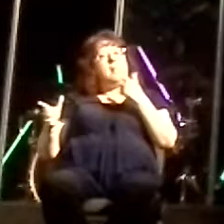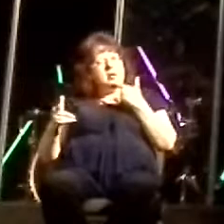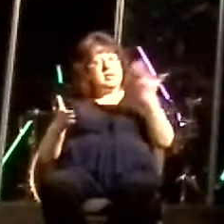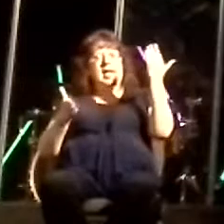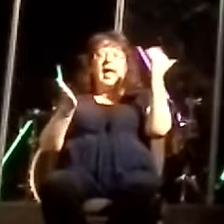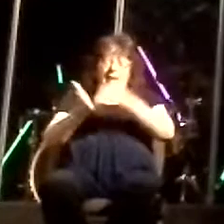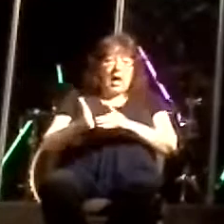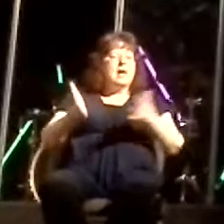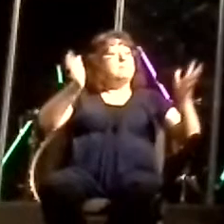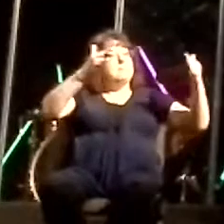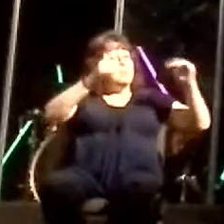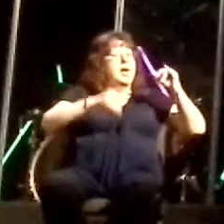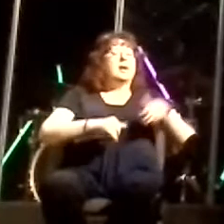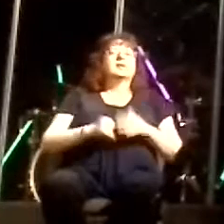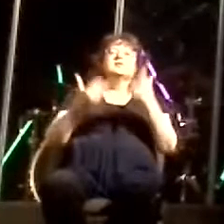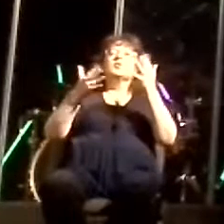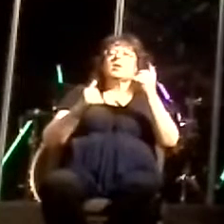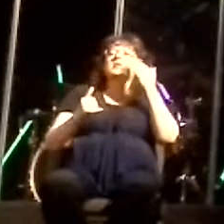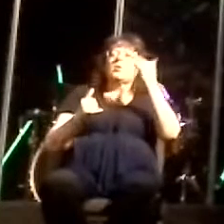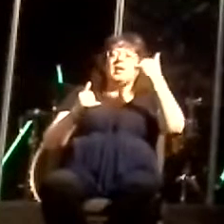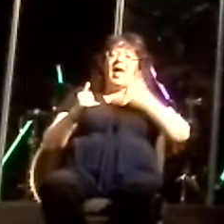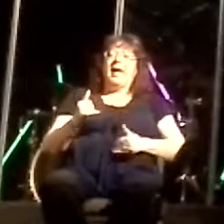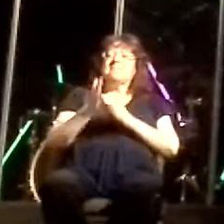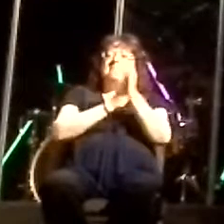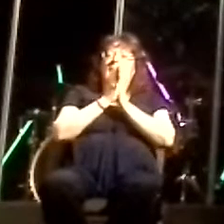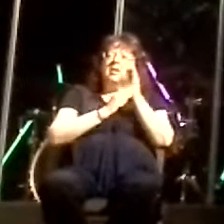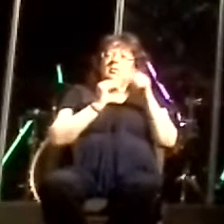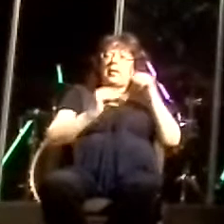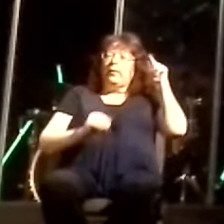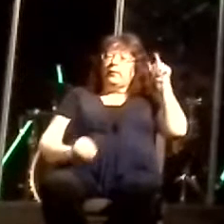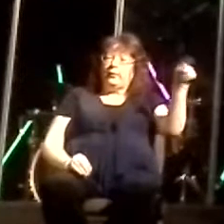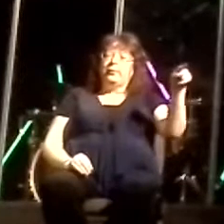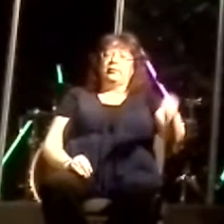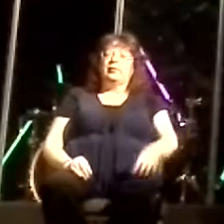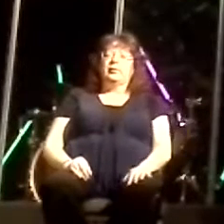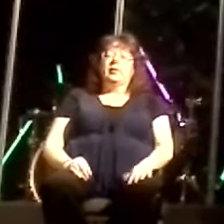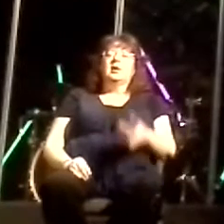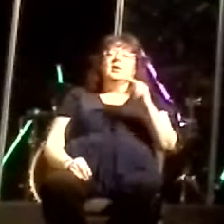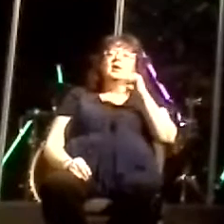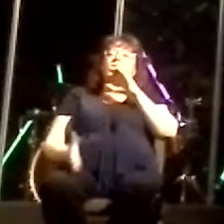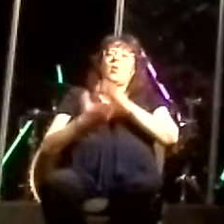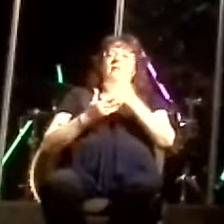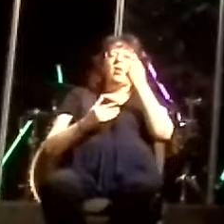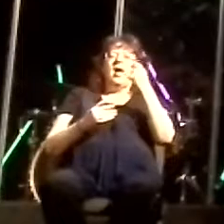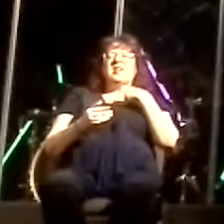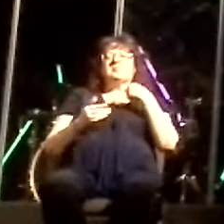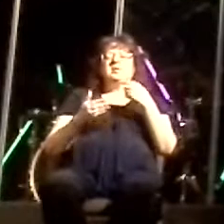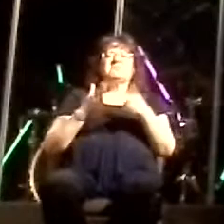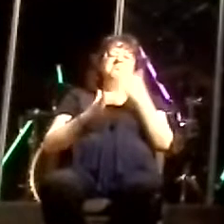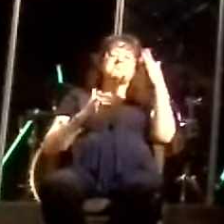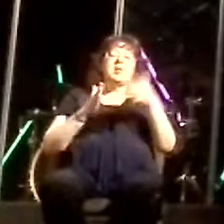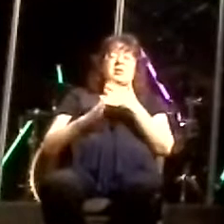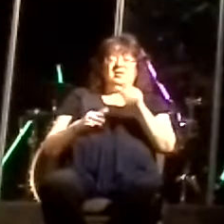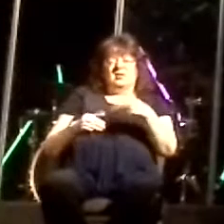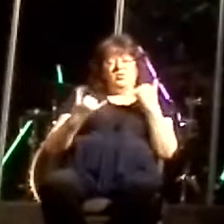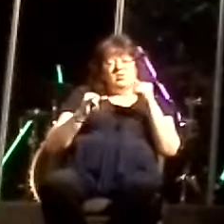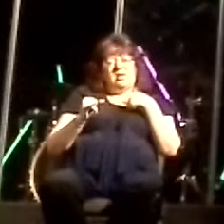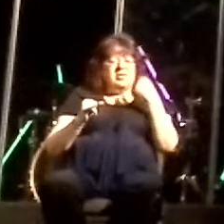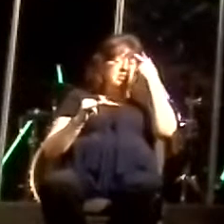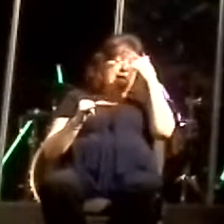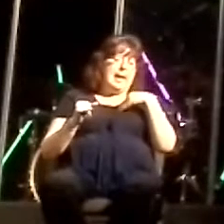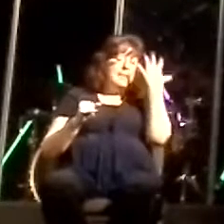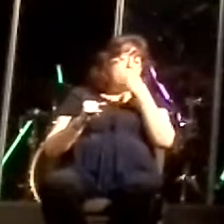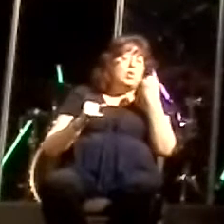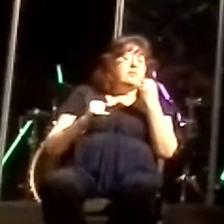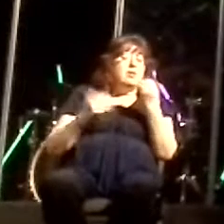say goodbye one more time. She just wants to know that I'm passionate about her. Nicole will ask me from time to time, she goes, do you still think I'm